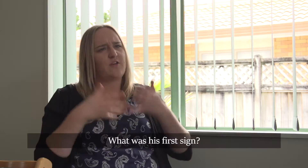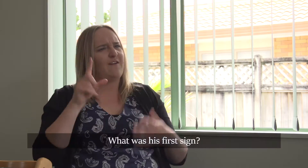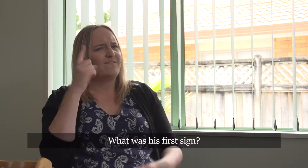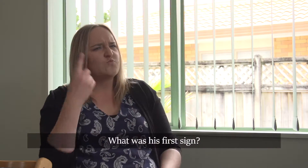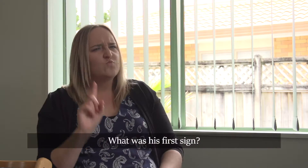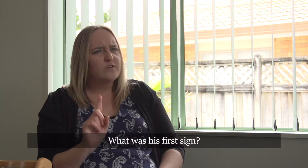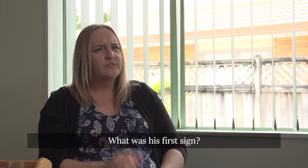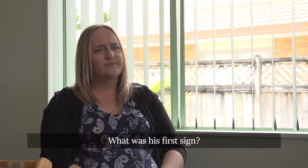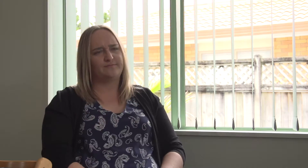was his first sign?